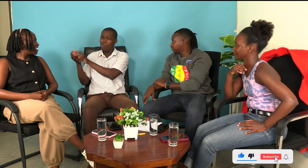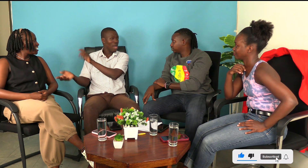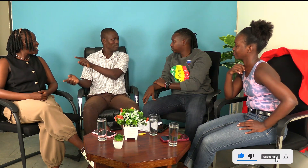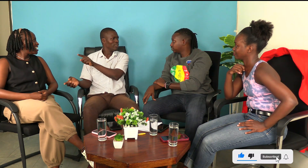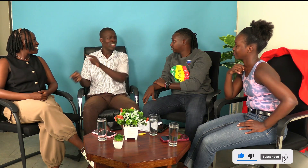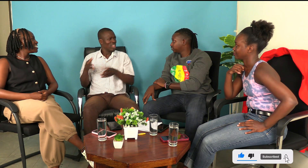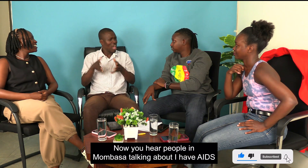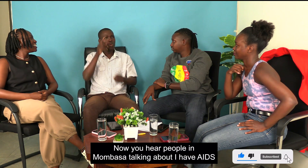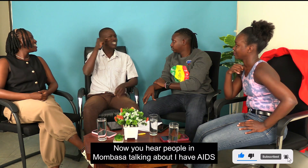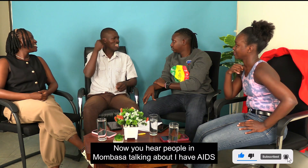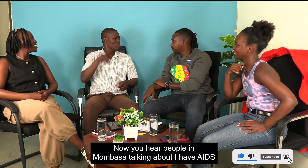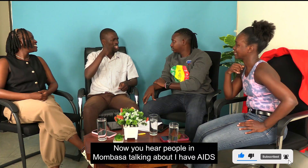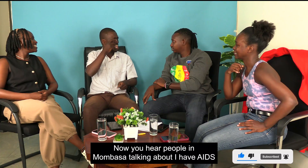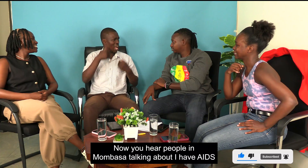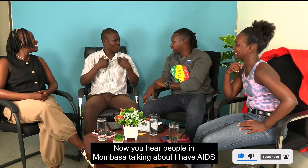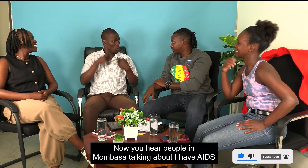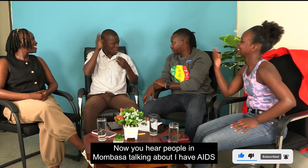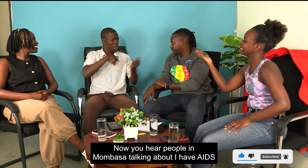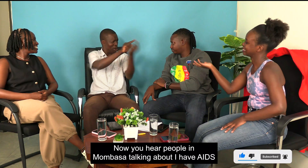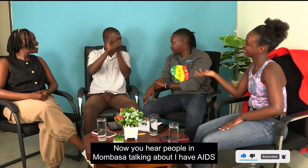if there is a hearing, if someone hears that